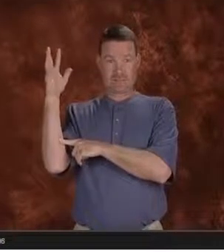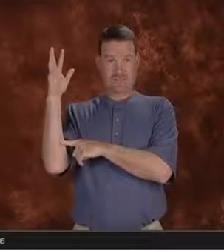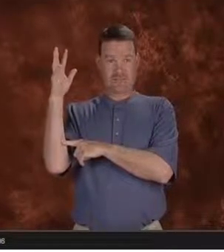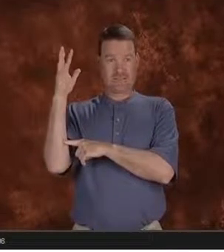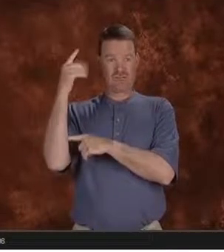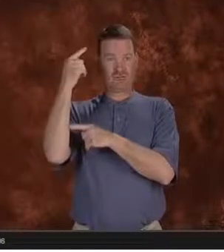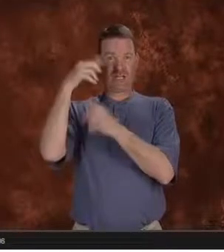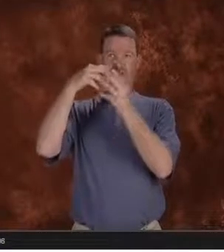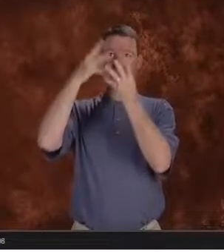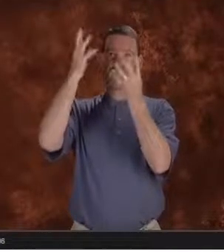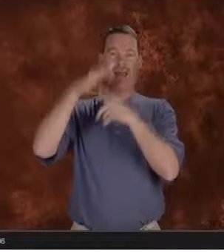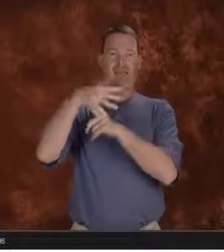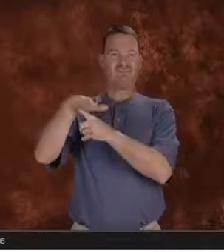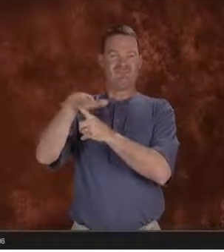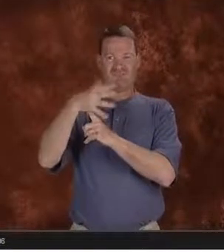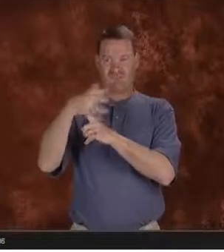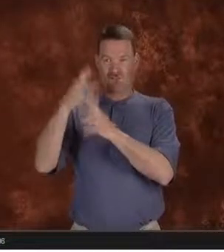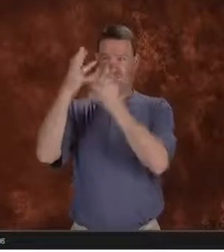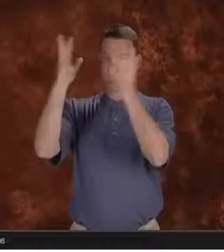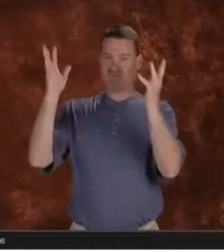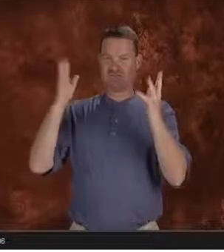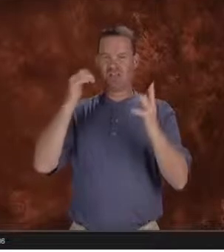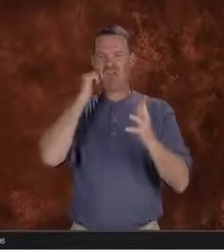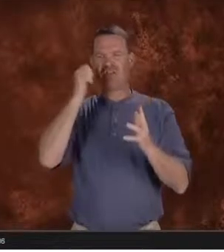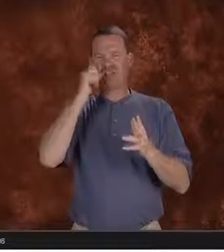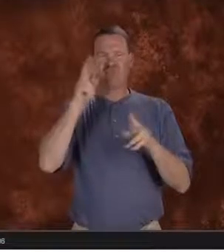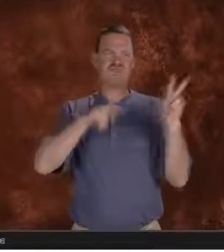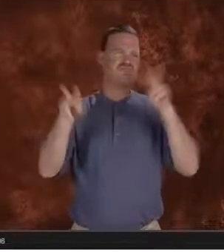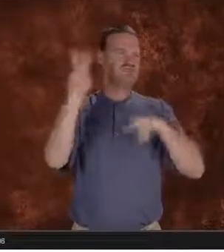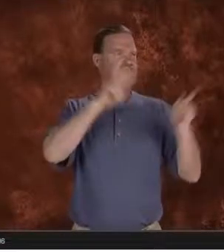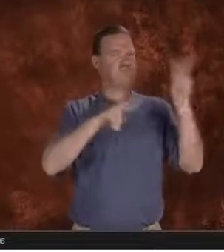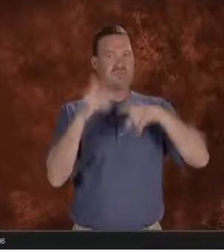So a simple way to explain science is to take a look at a tree.